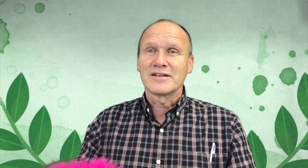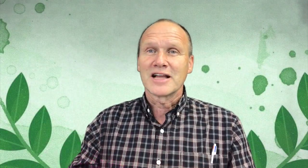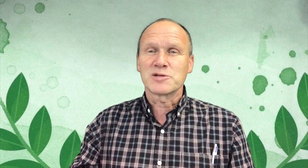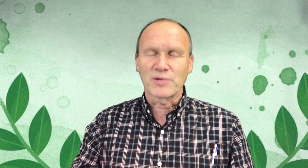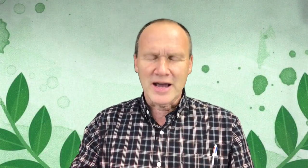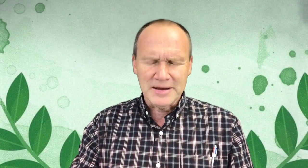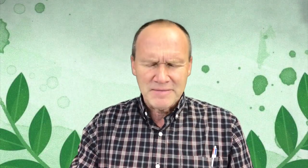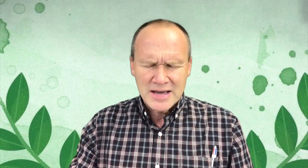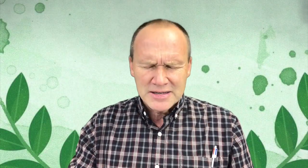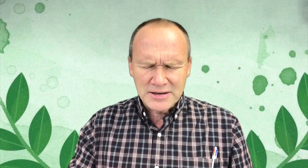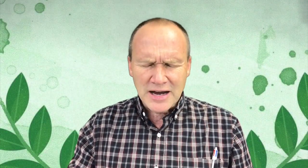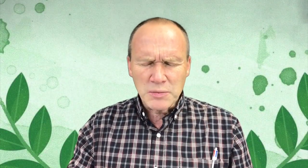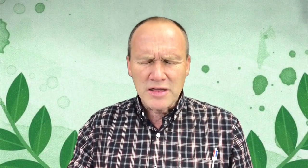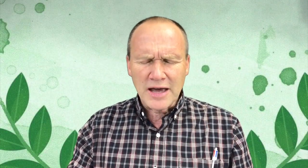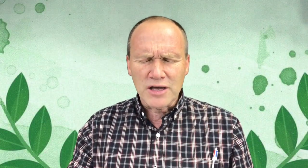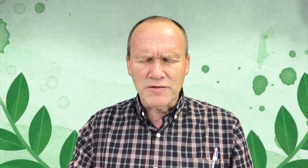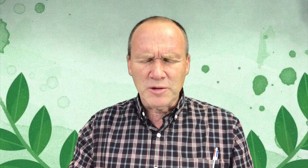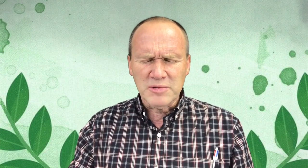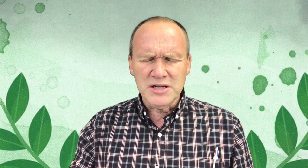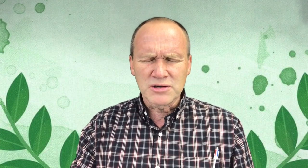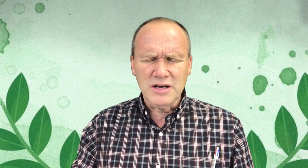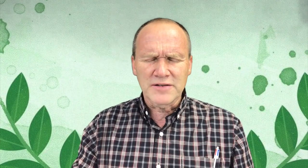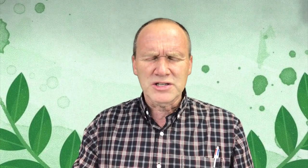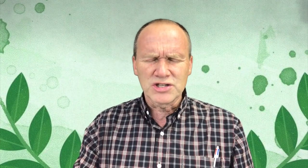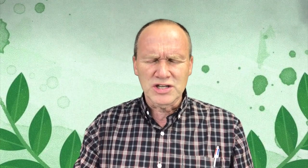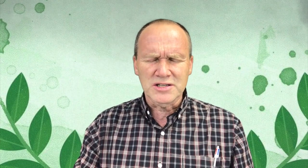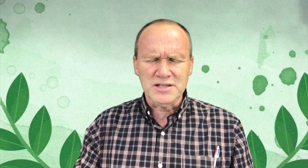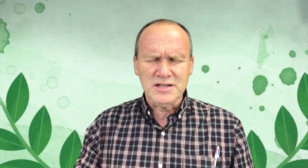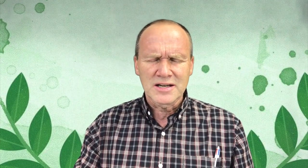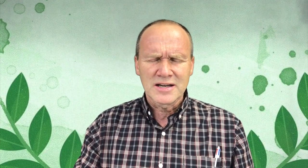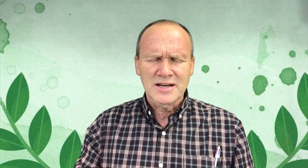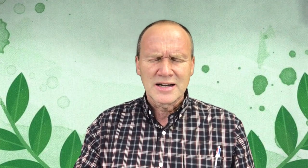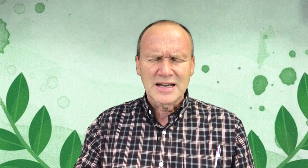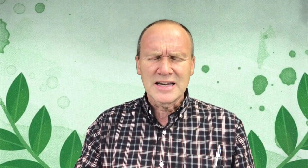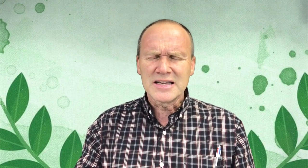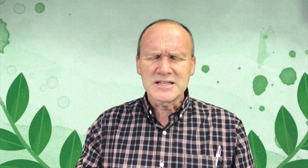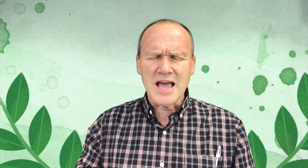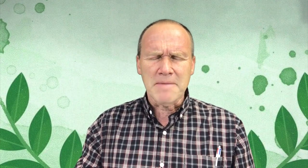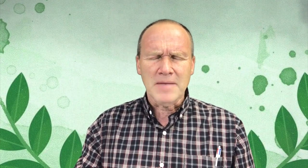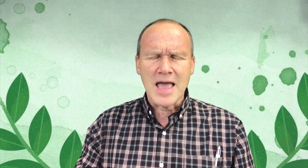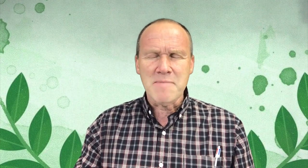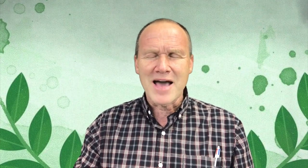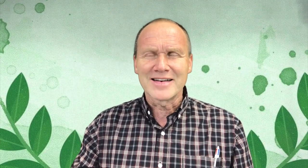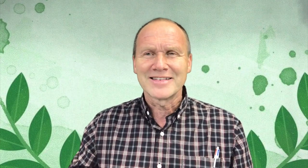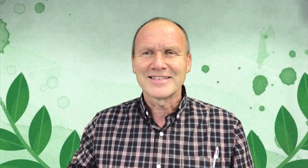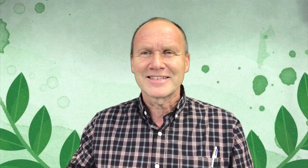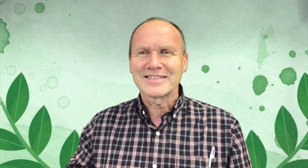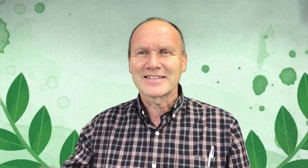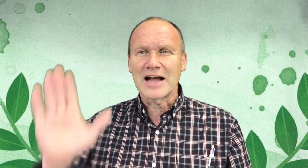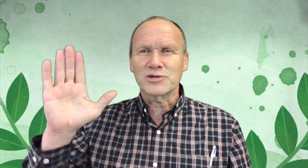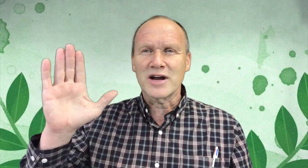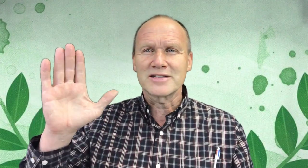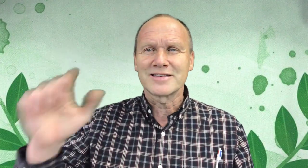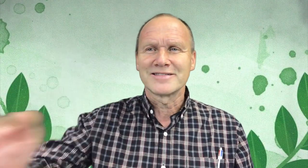Let's pray. Dear God, we thank you for the peace you give us in Jesus. In his name, amen. God's grace.